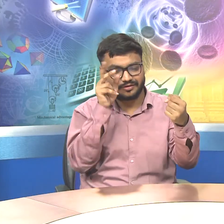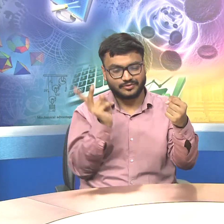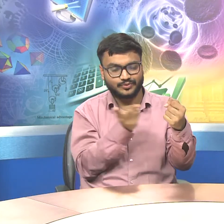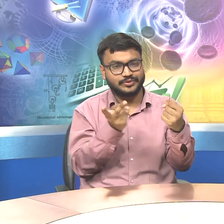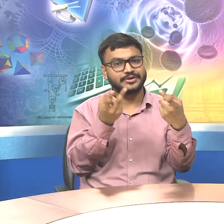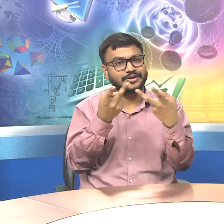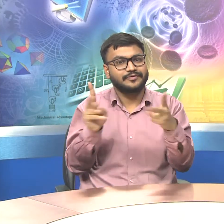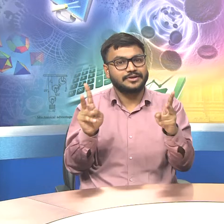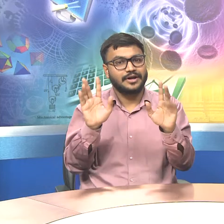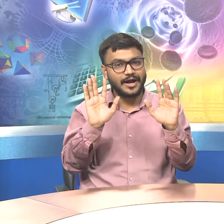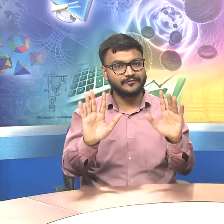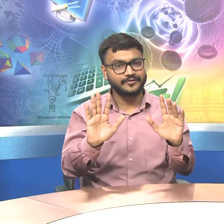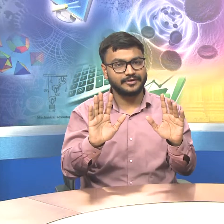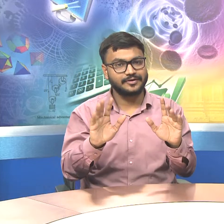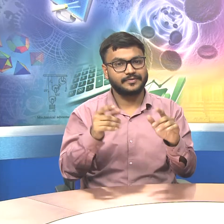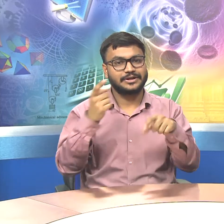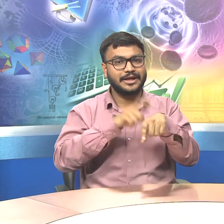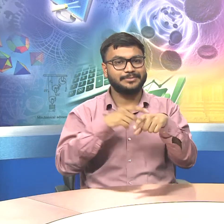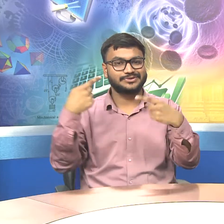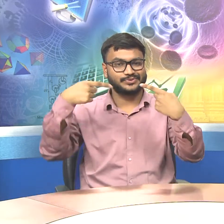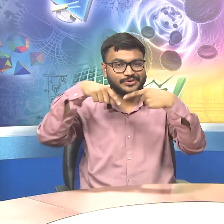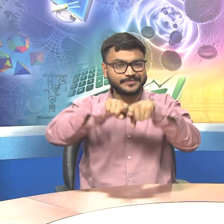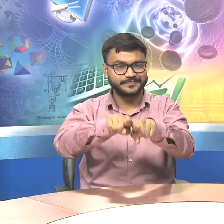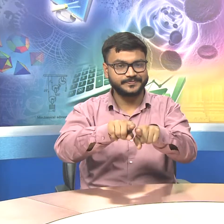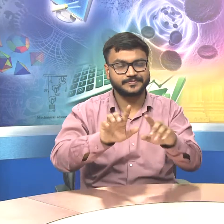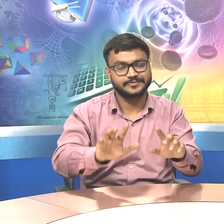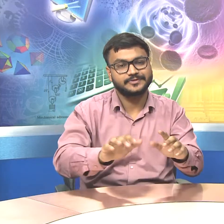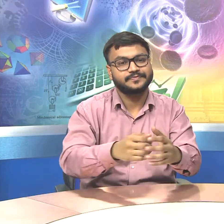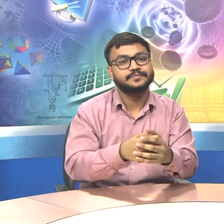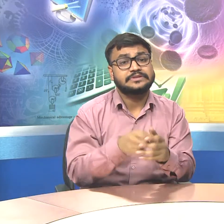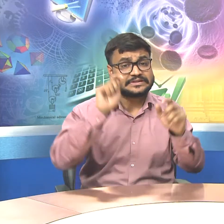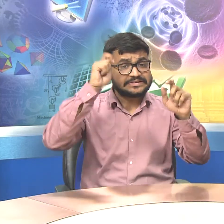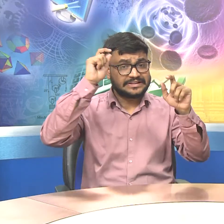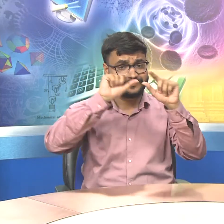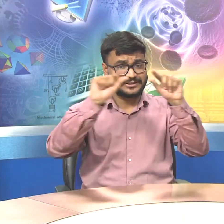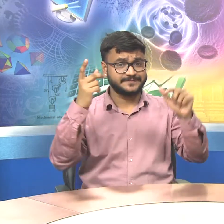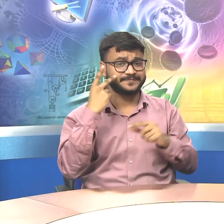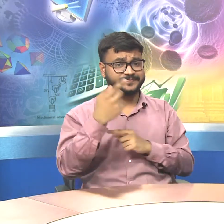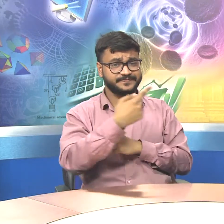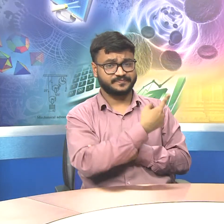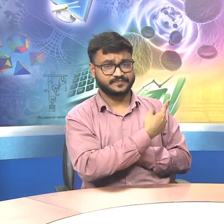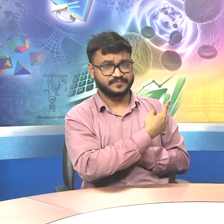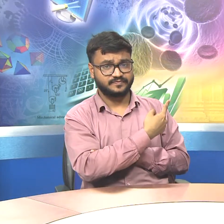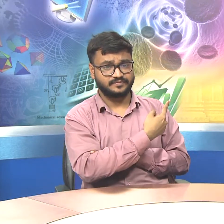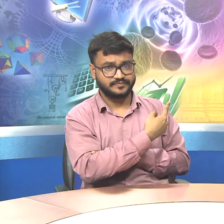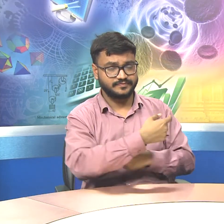we can use both signs through our hands.